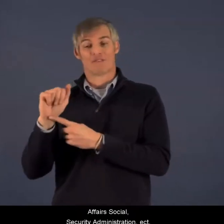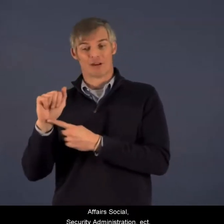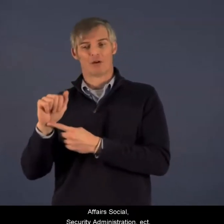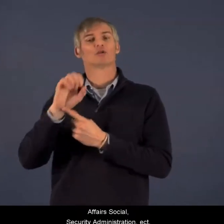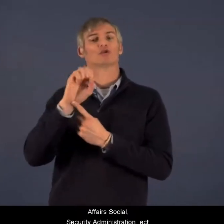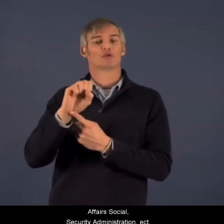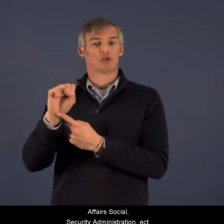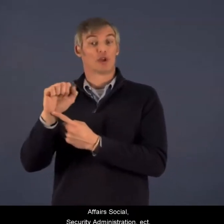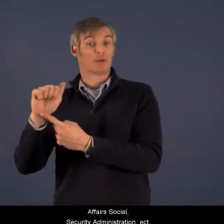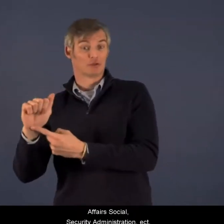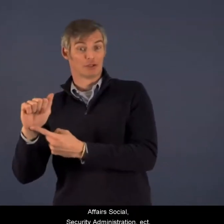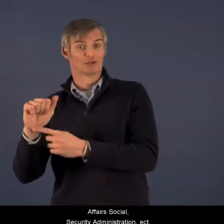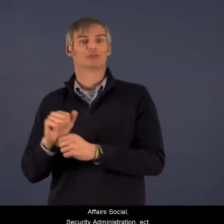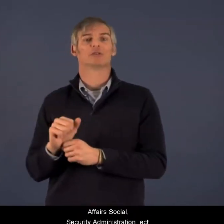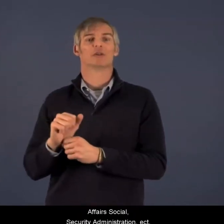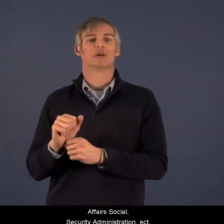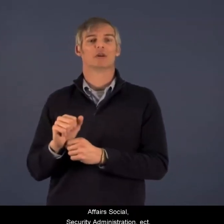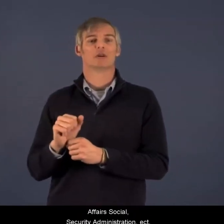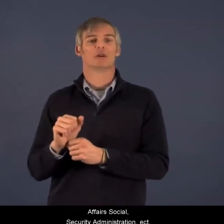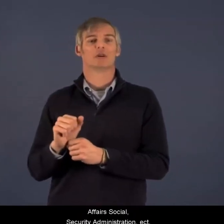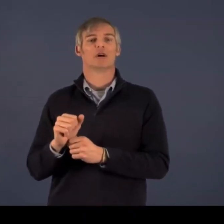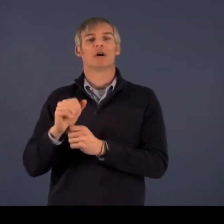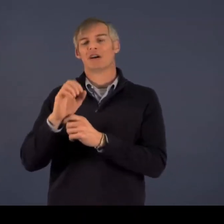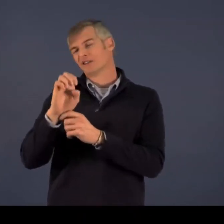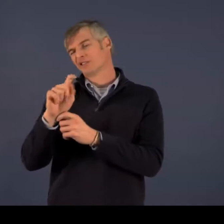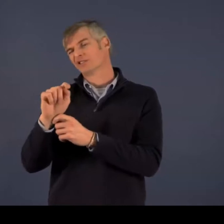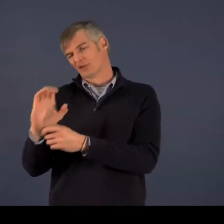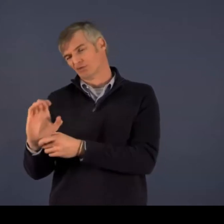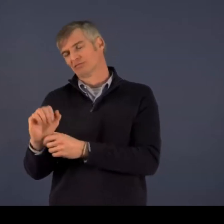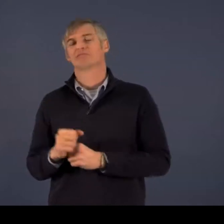Affairs, Social Security Administration, etc.